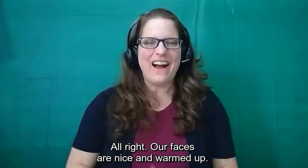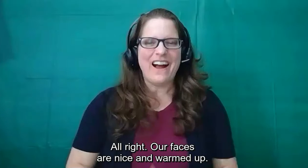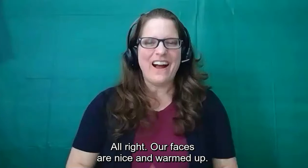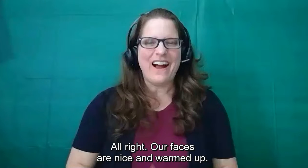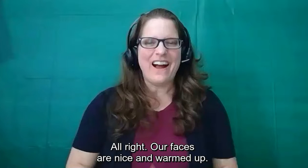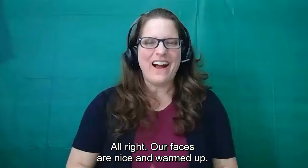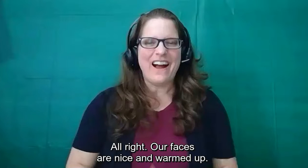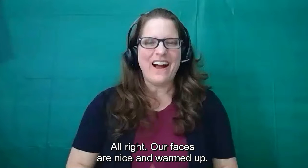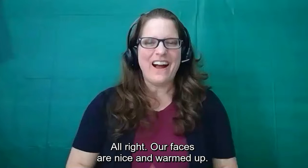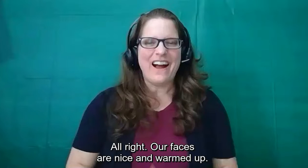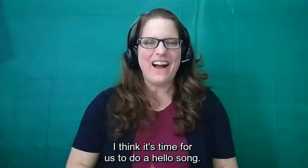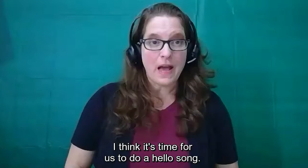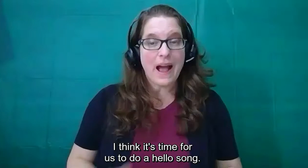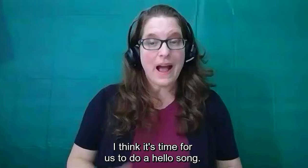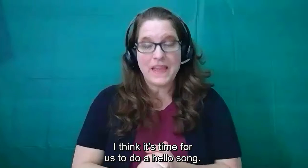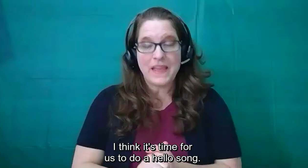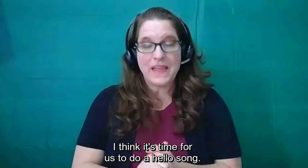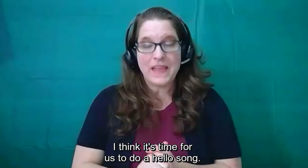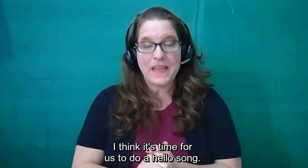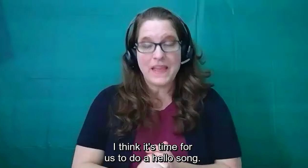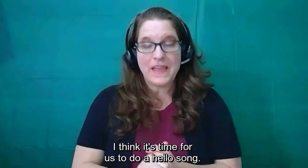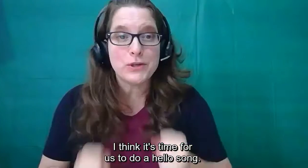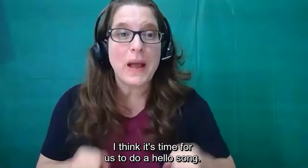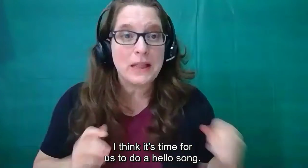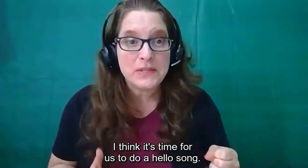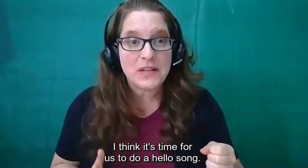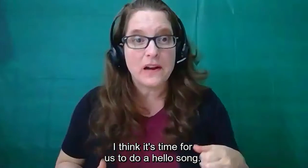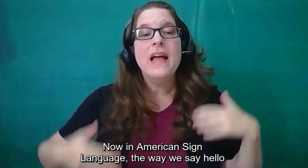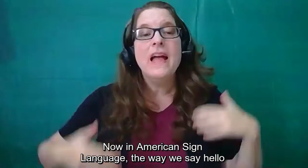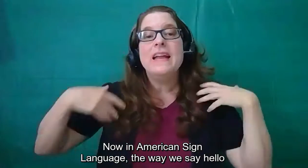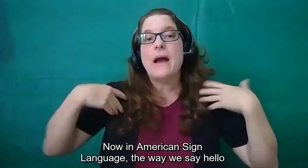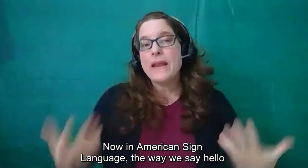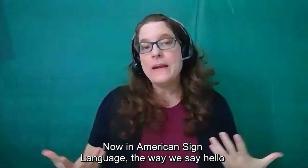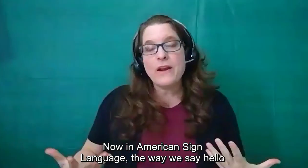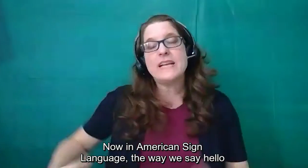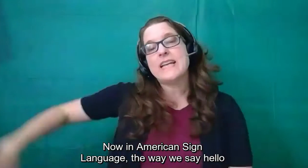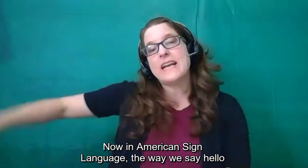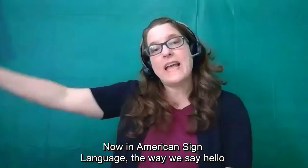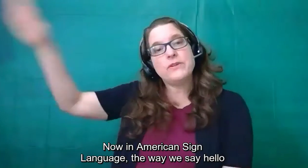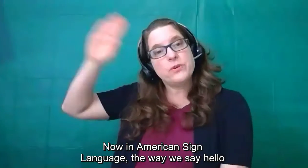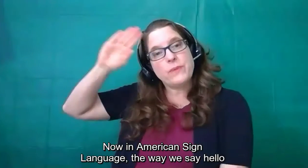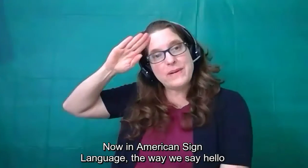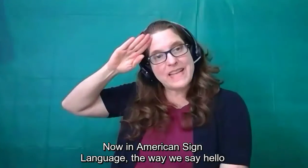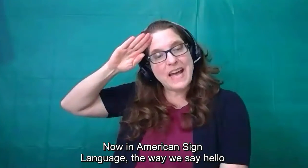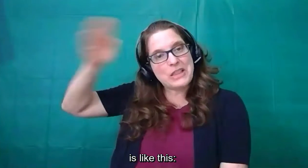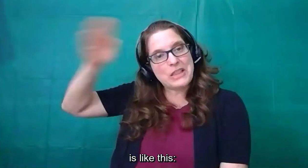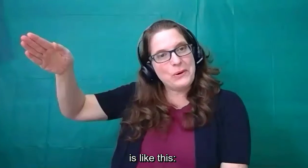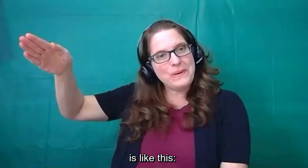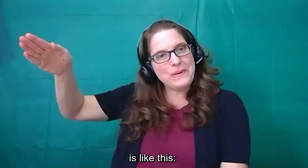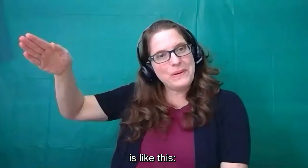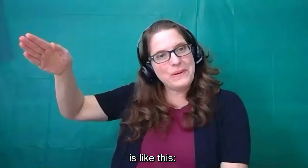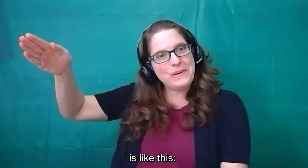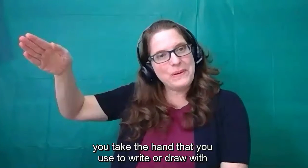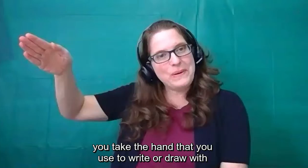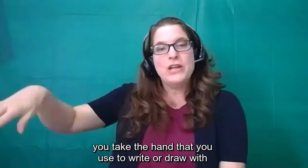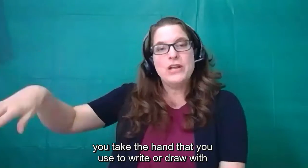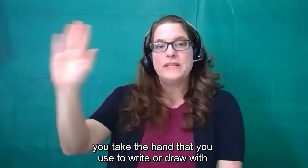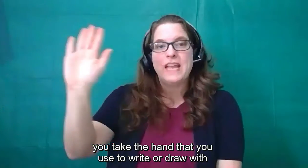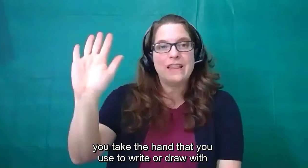faces are nice and warmed up. I think it's time for us to do a hello song. Now, in American Sign Language, the way we say hello is like this. You take the hand that